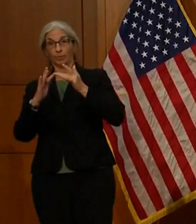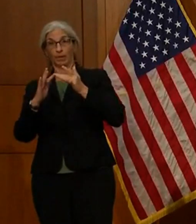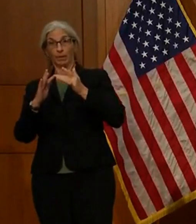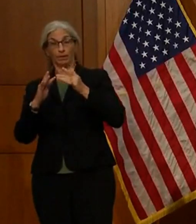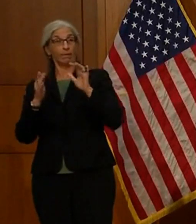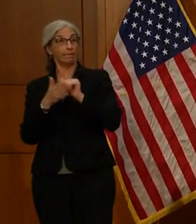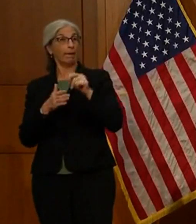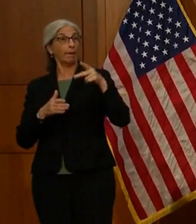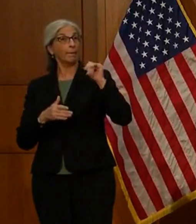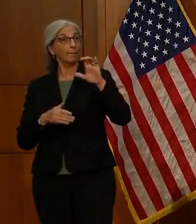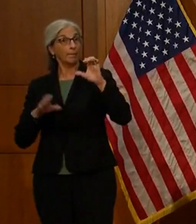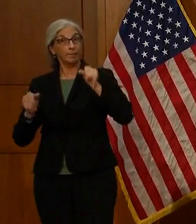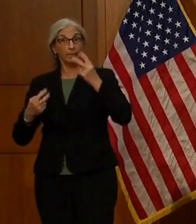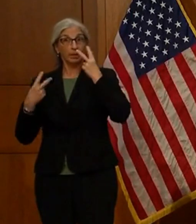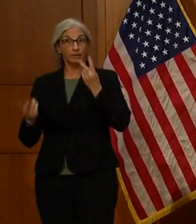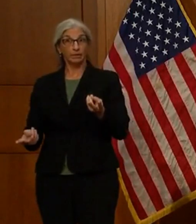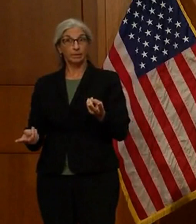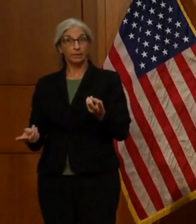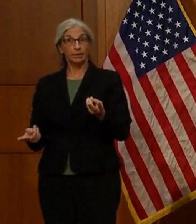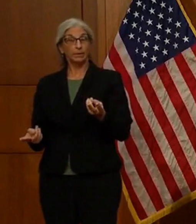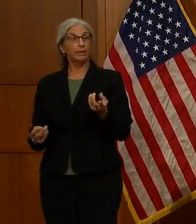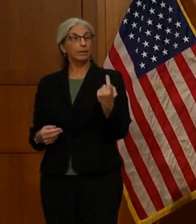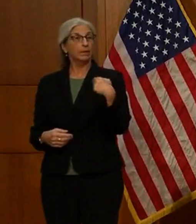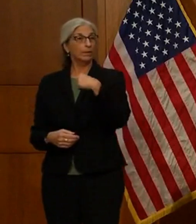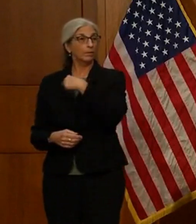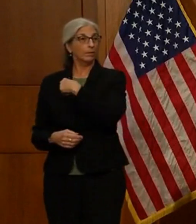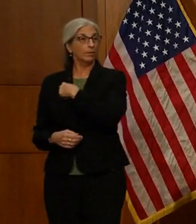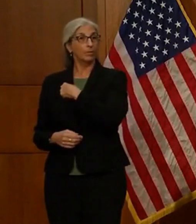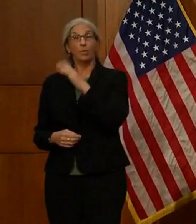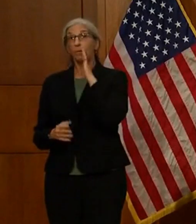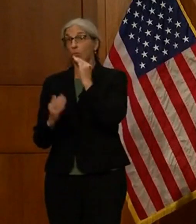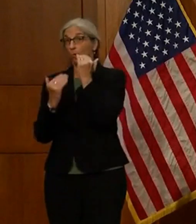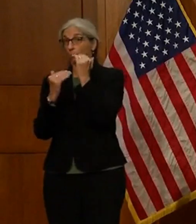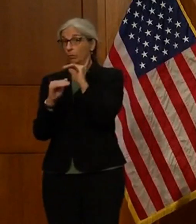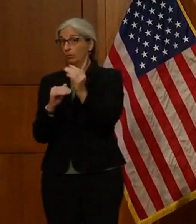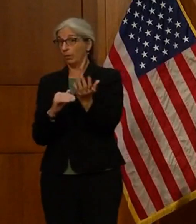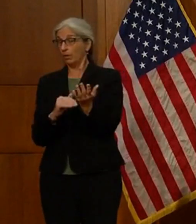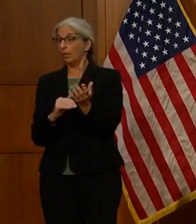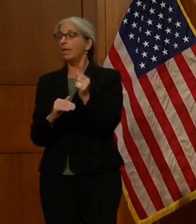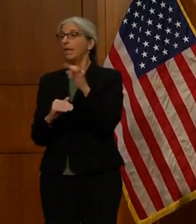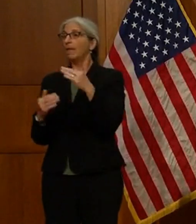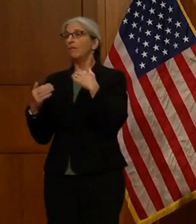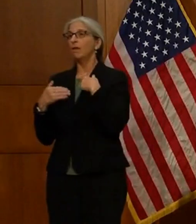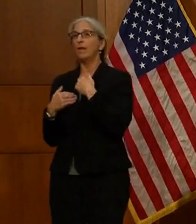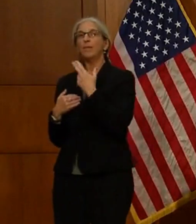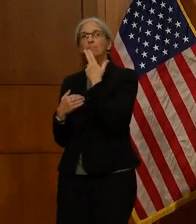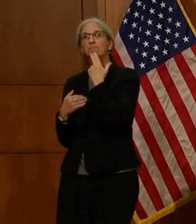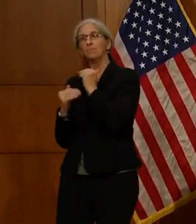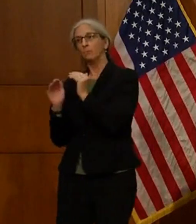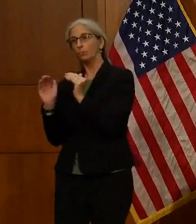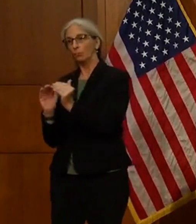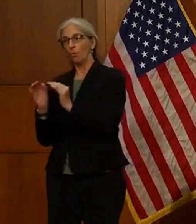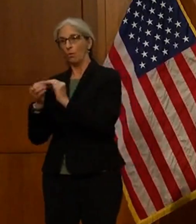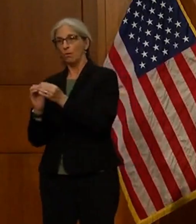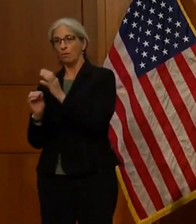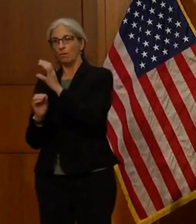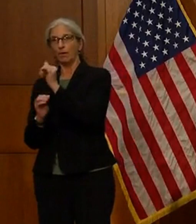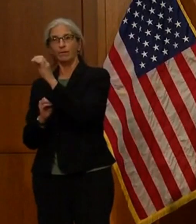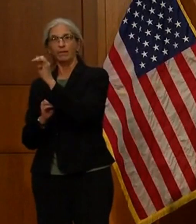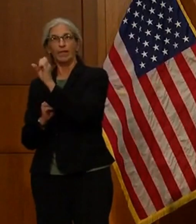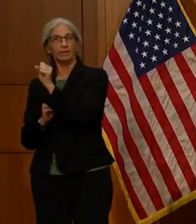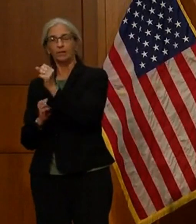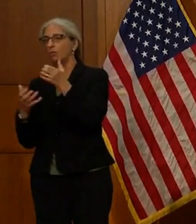website. And the only thing we'll restrict there is when we have very small numbers of cases, in